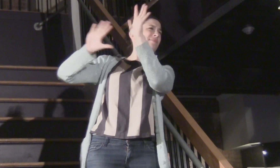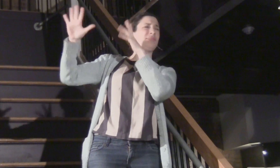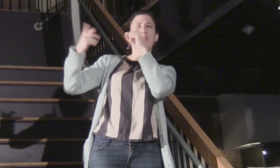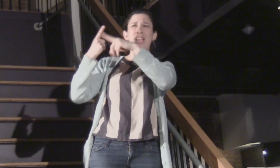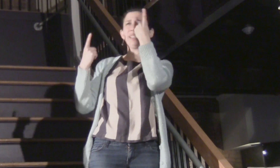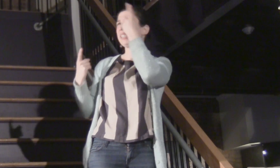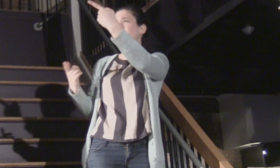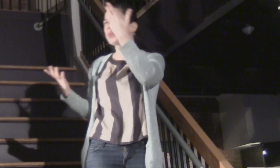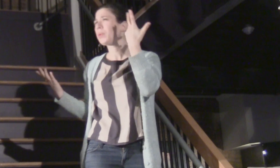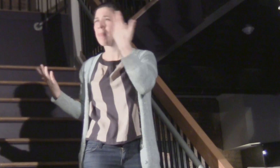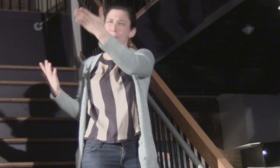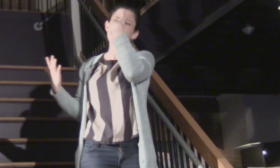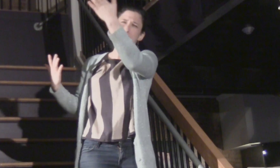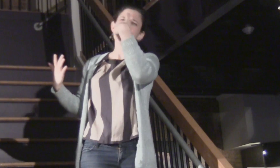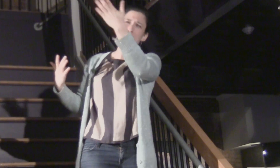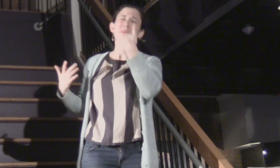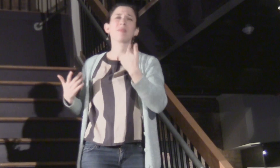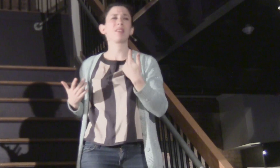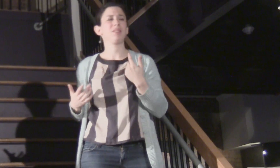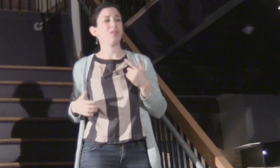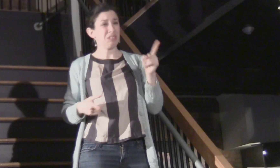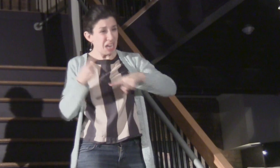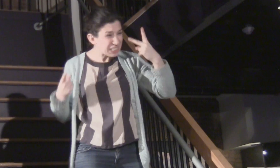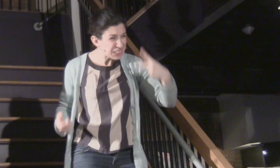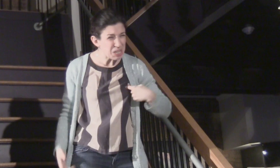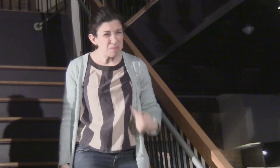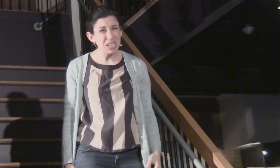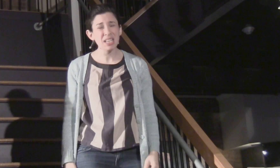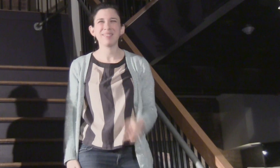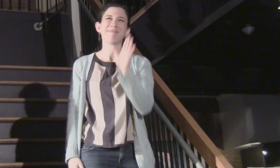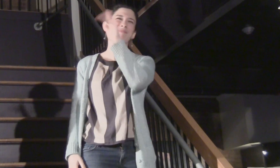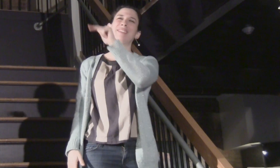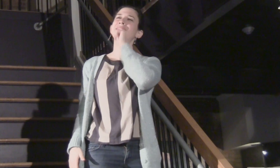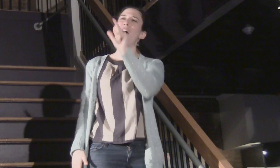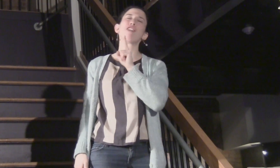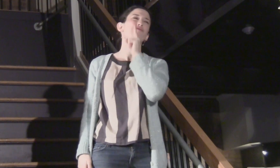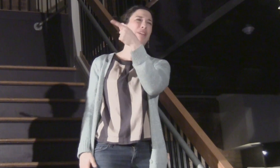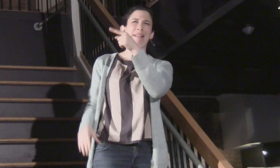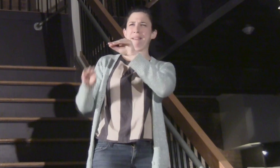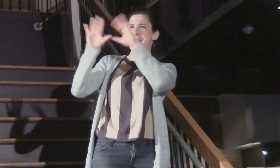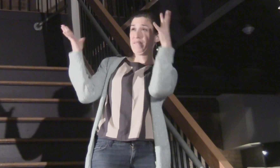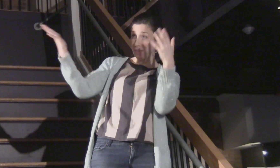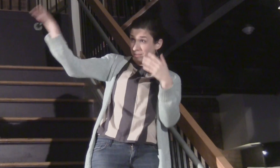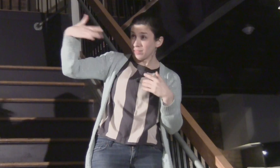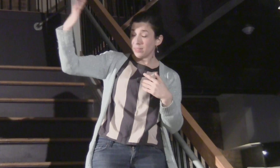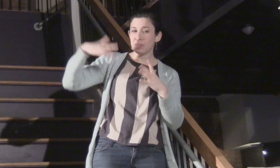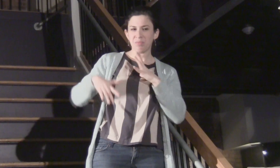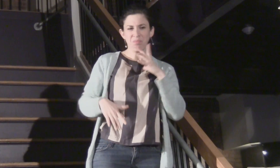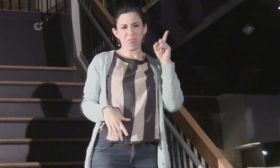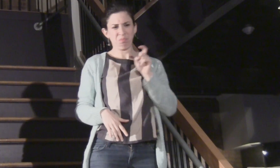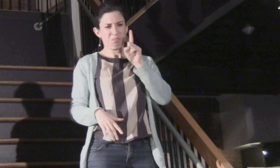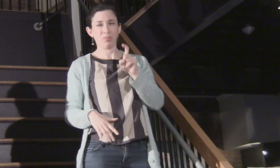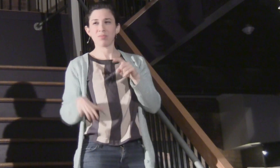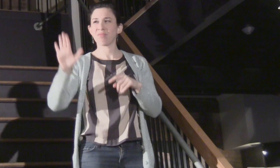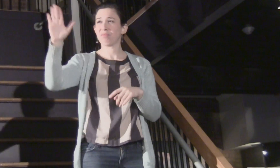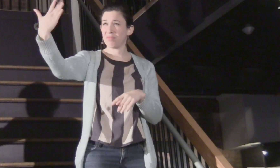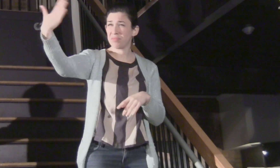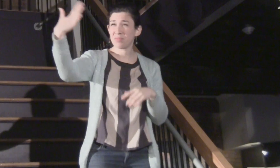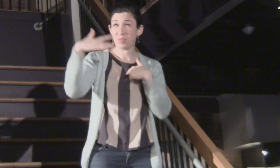you. I can't see you. Come on in. You can't see me. That's not really, yeah, I can't see you, come in